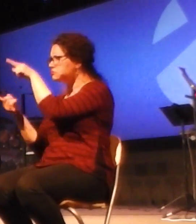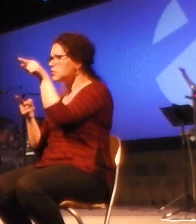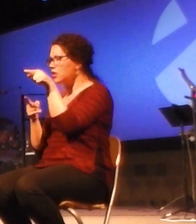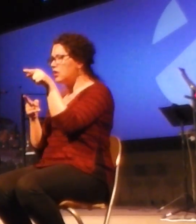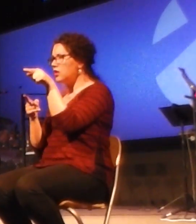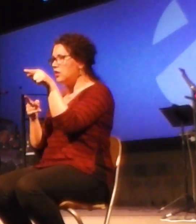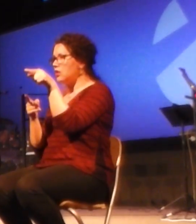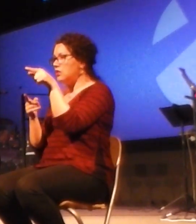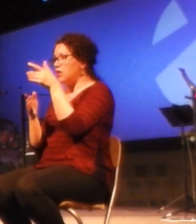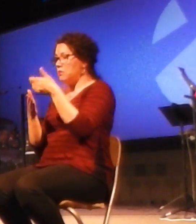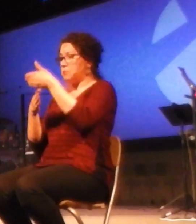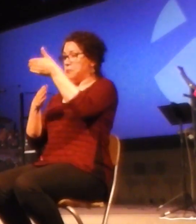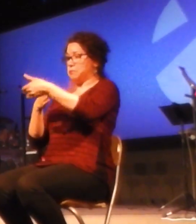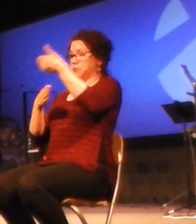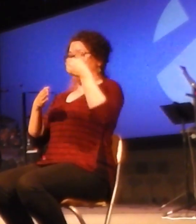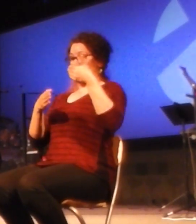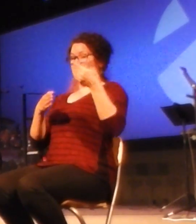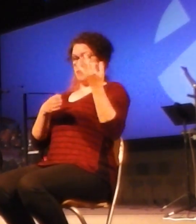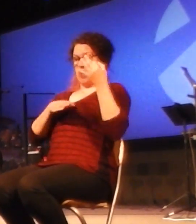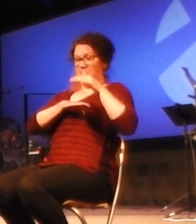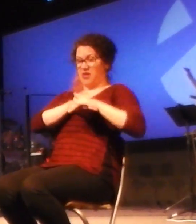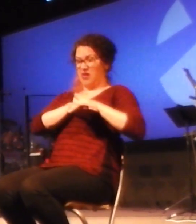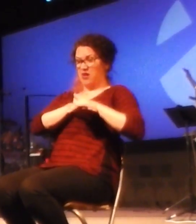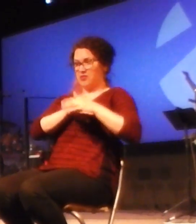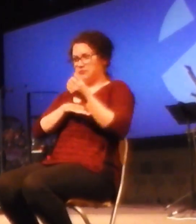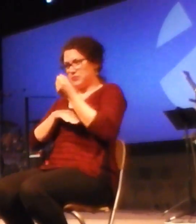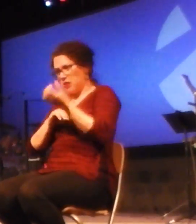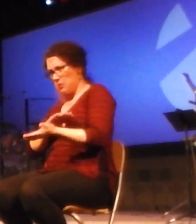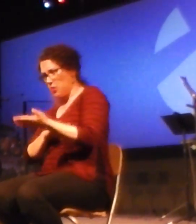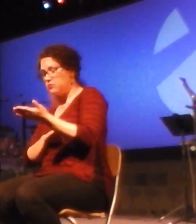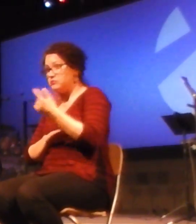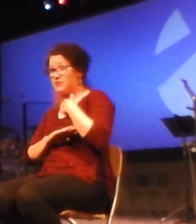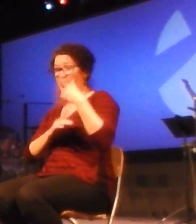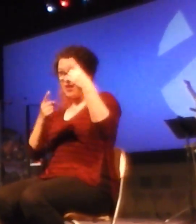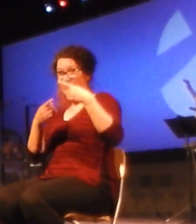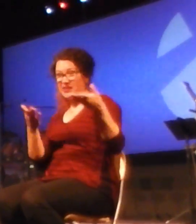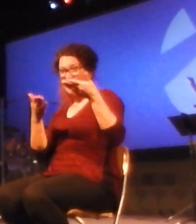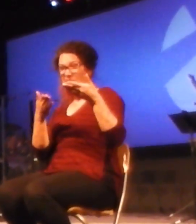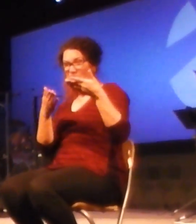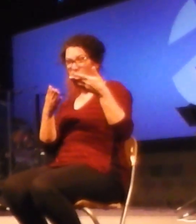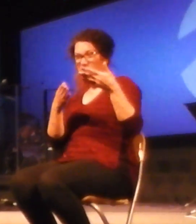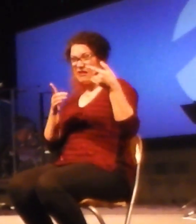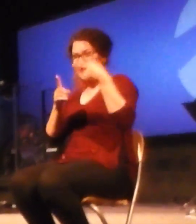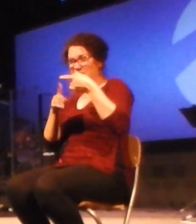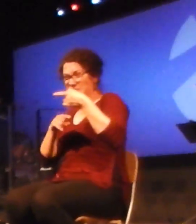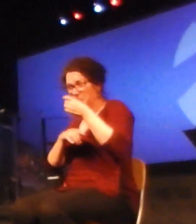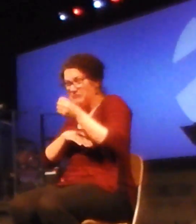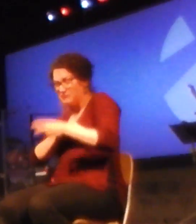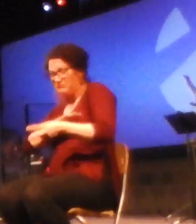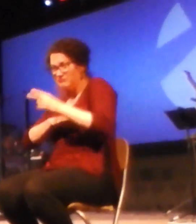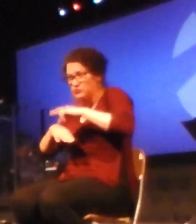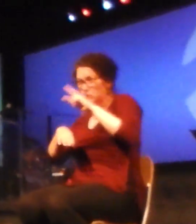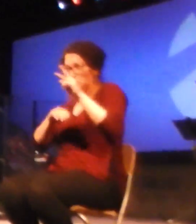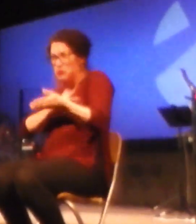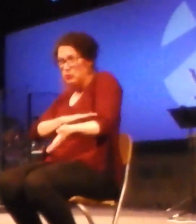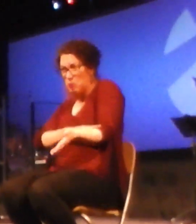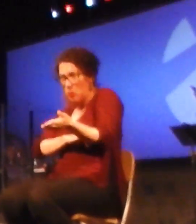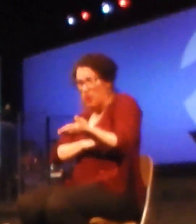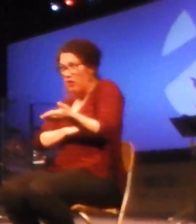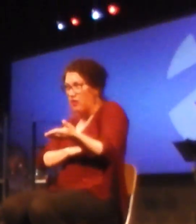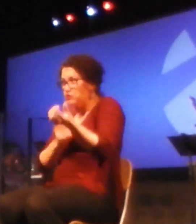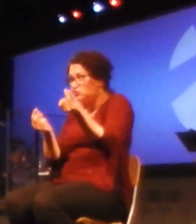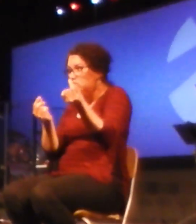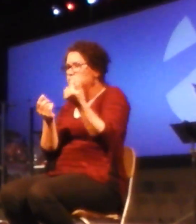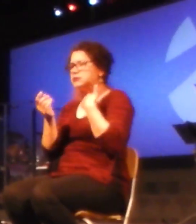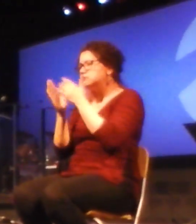that previous night, so Friday night, Saturday morning, I was actually here until 2 in the morning, praying